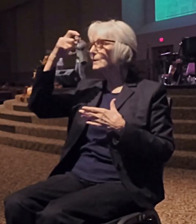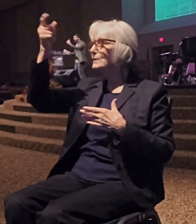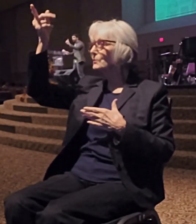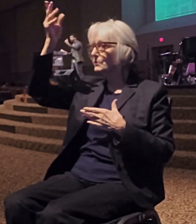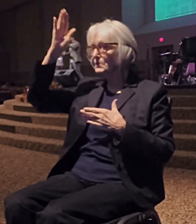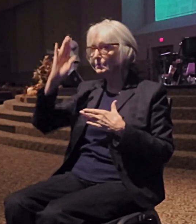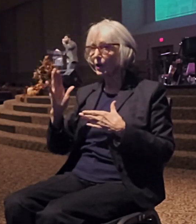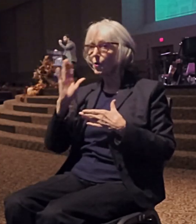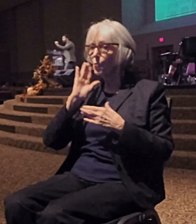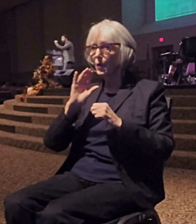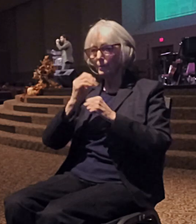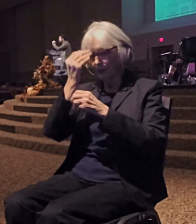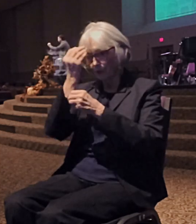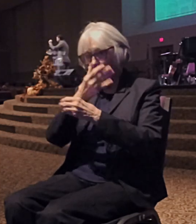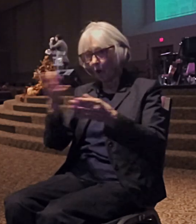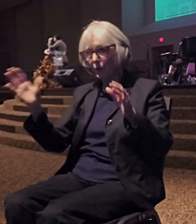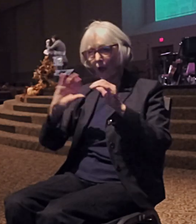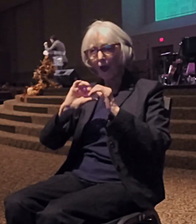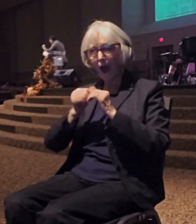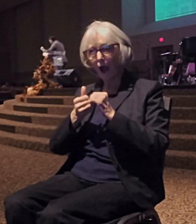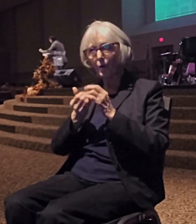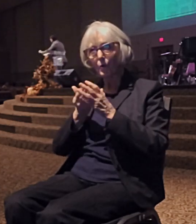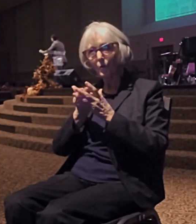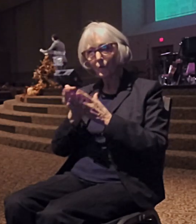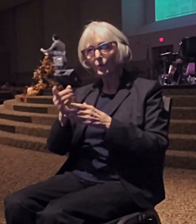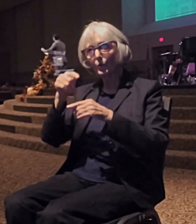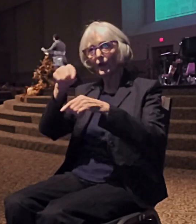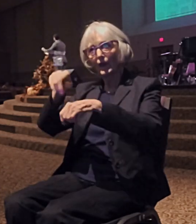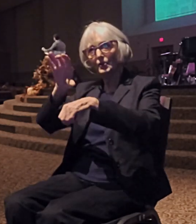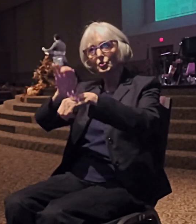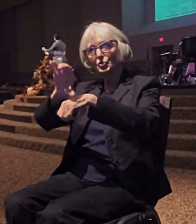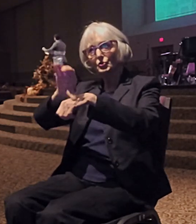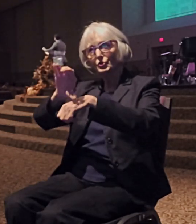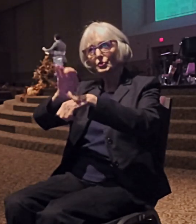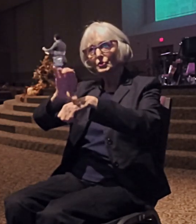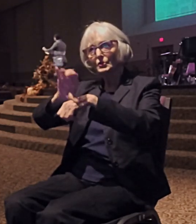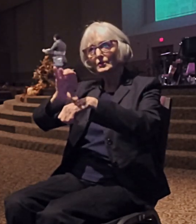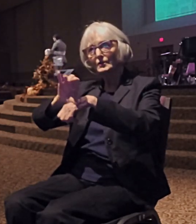made known. How? Through the church.